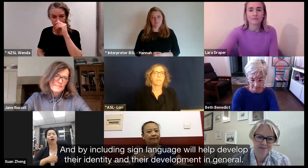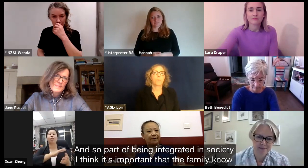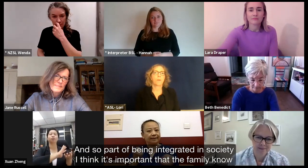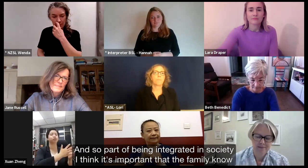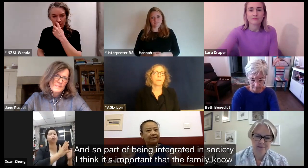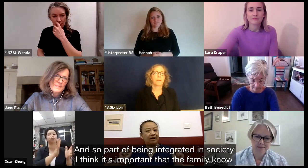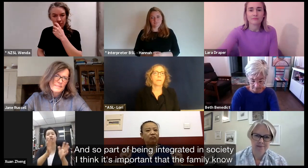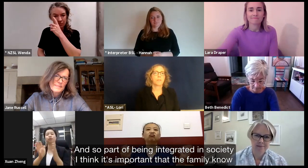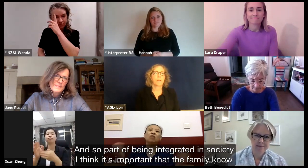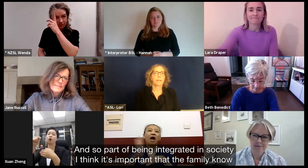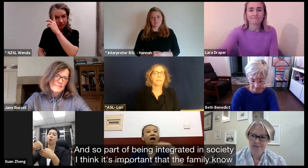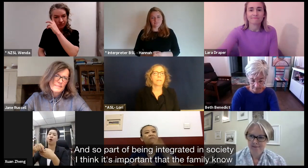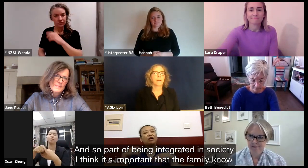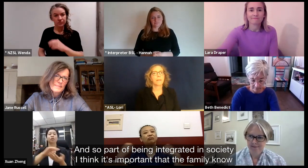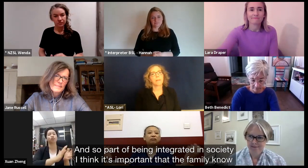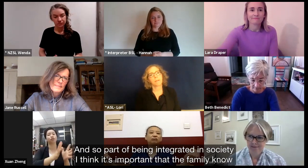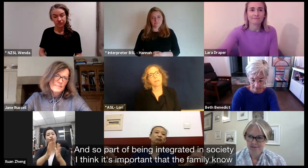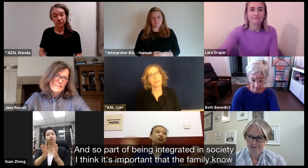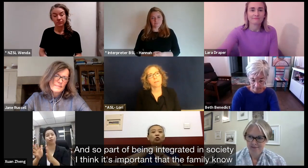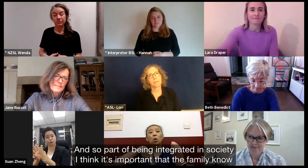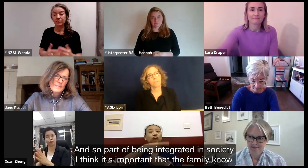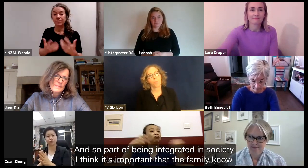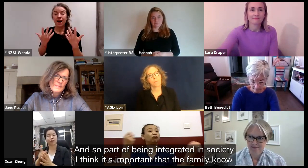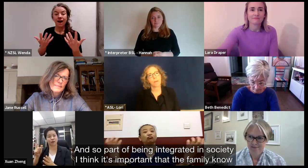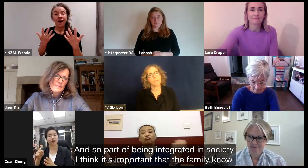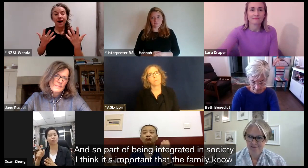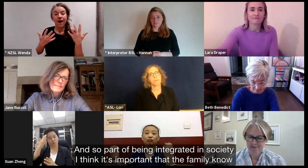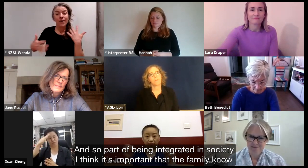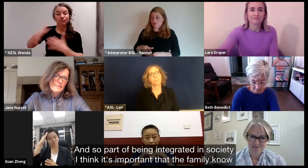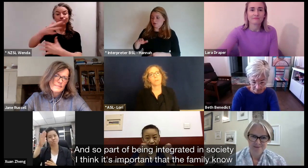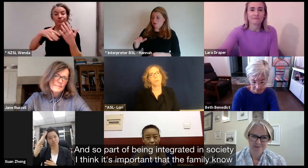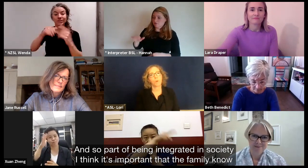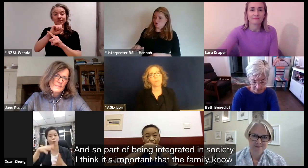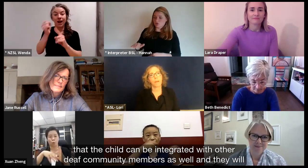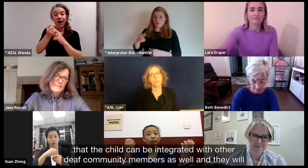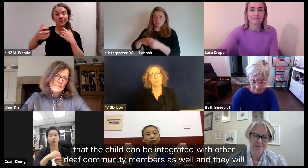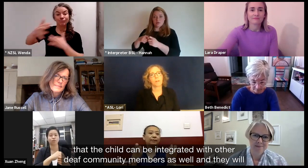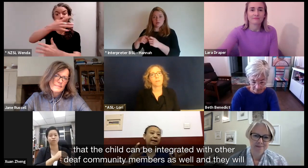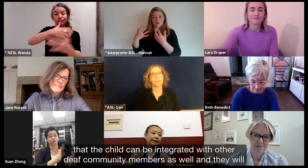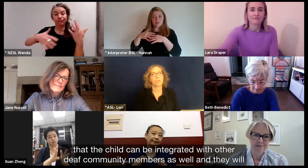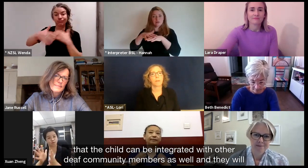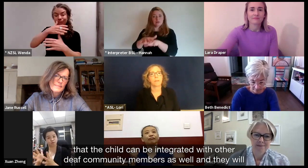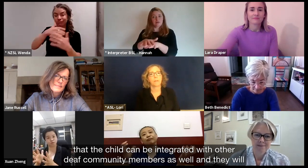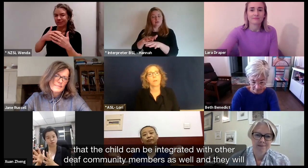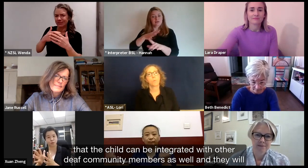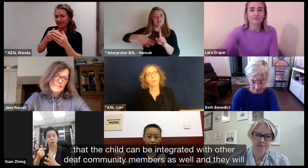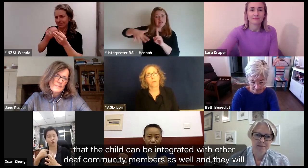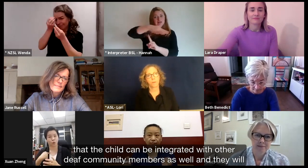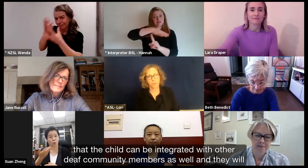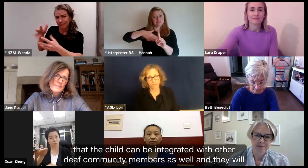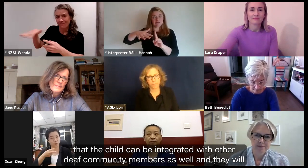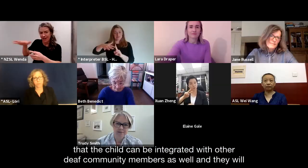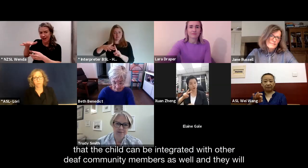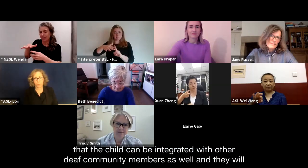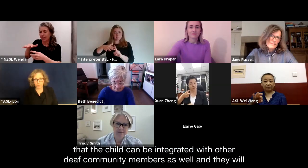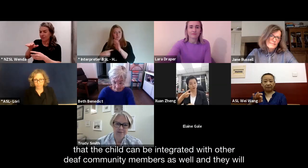And so, part of being integrated in society, I think it's important that the family know that the child can be integrated with